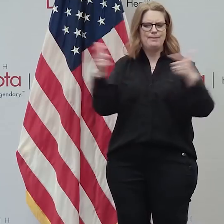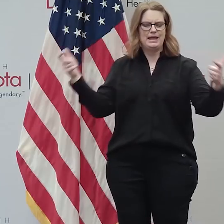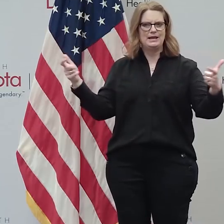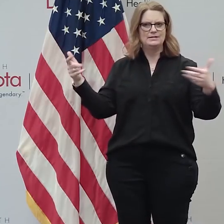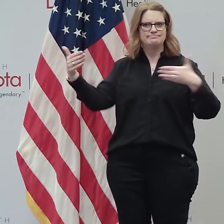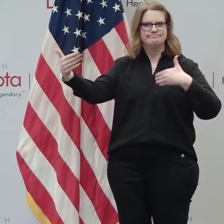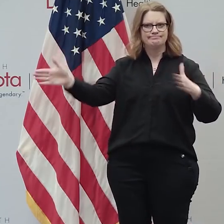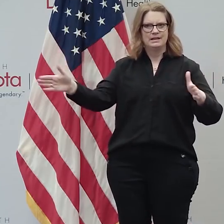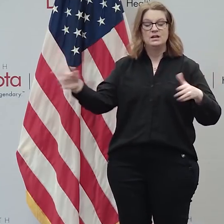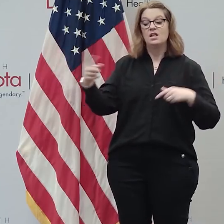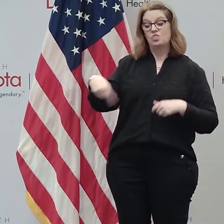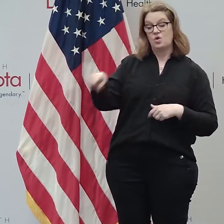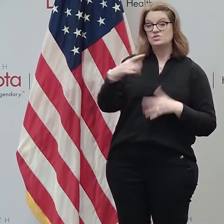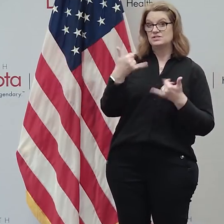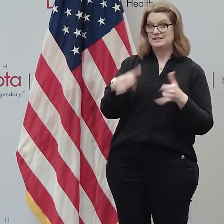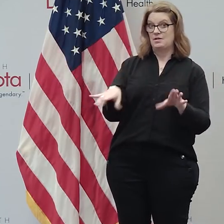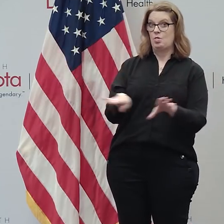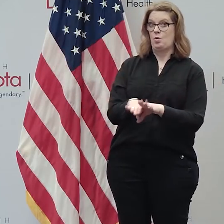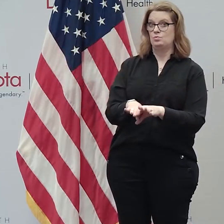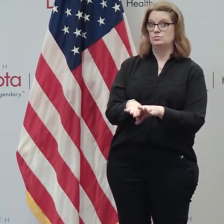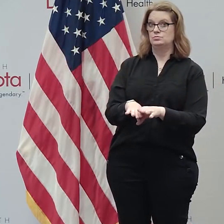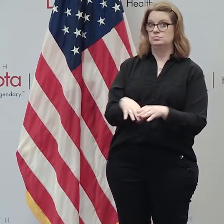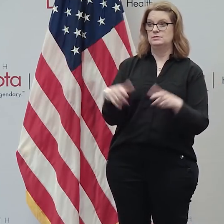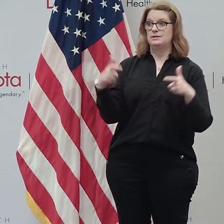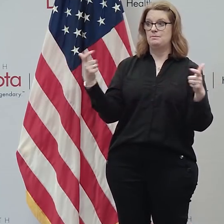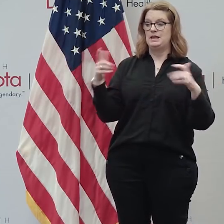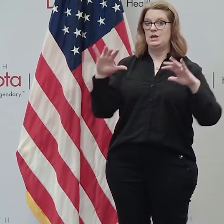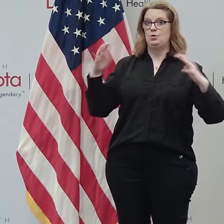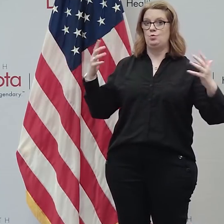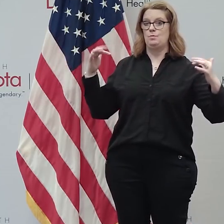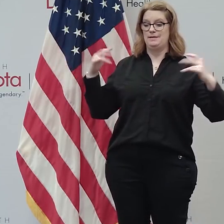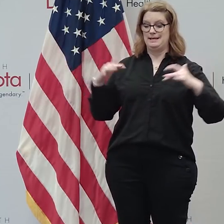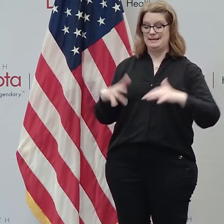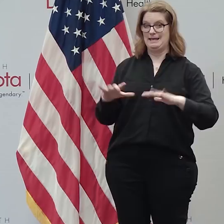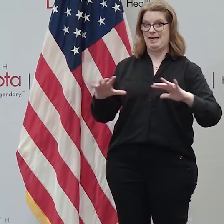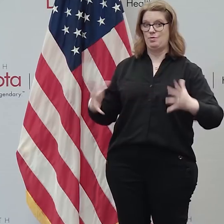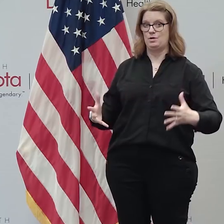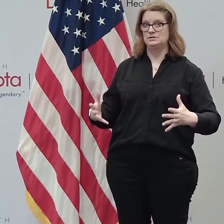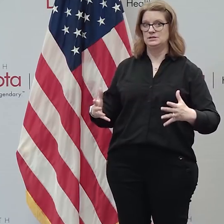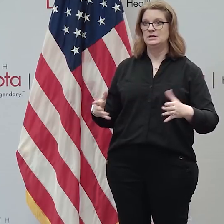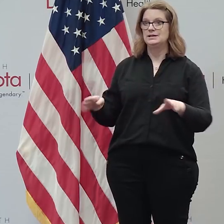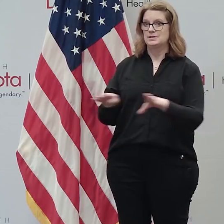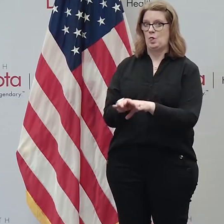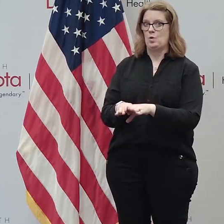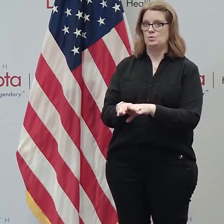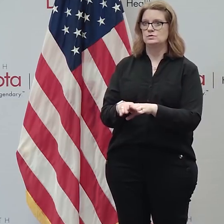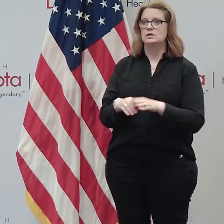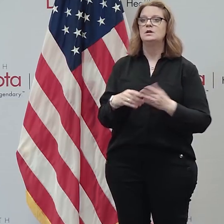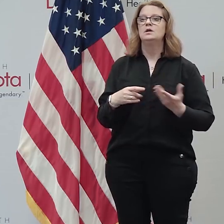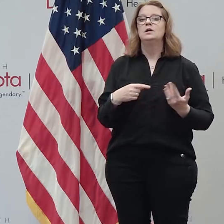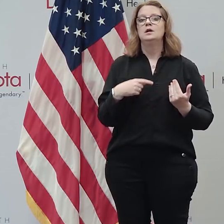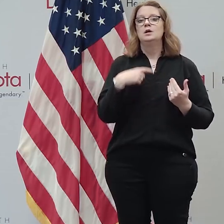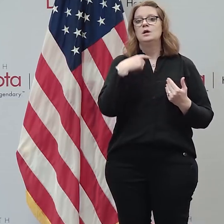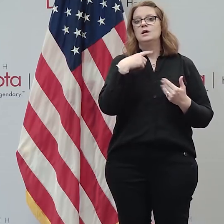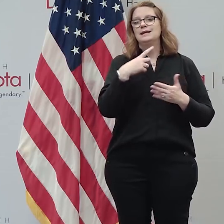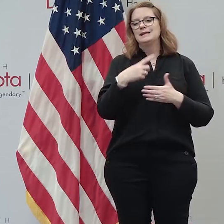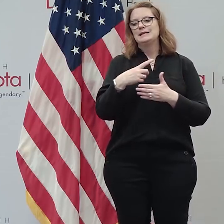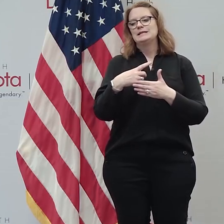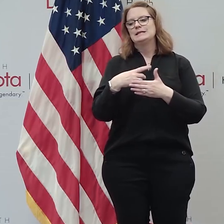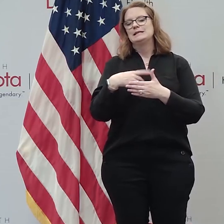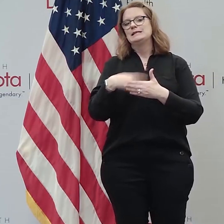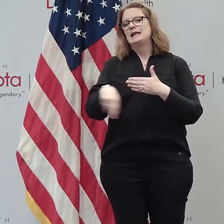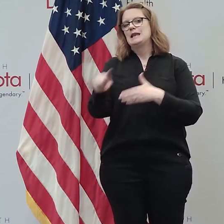Those are still closed, the large group gatherings, and we indicated here earlier this week that we're targeting next